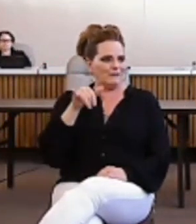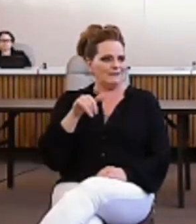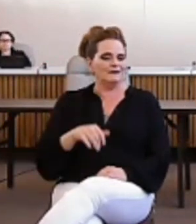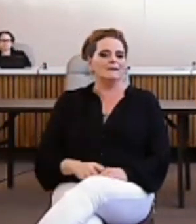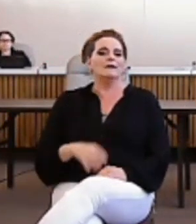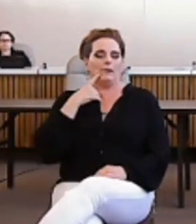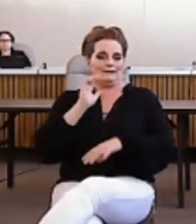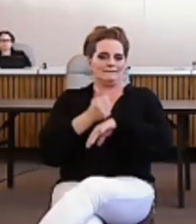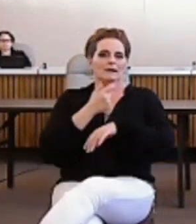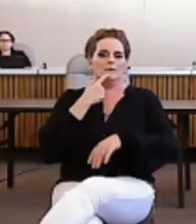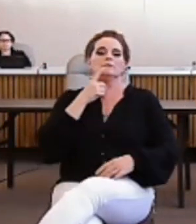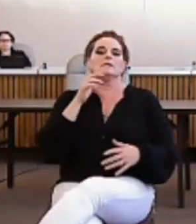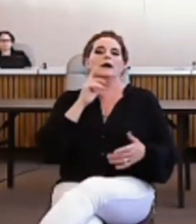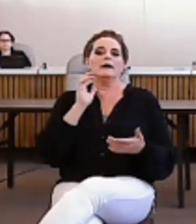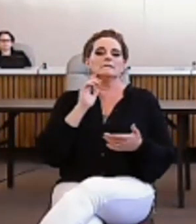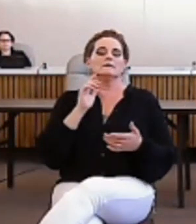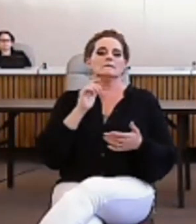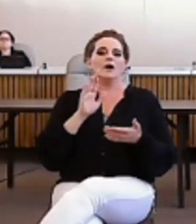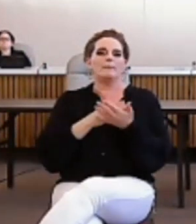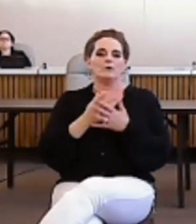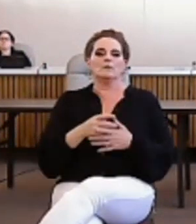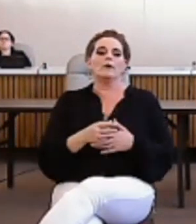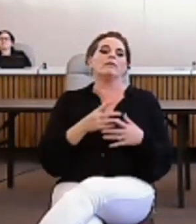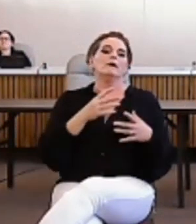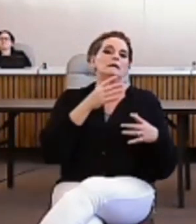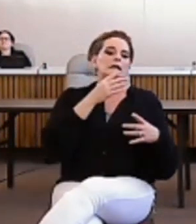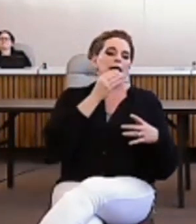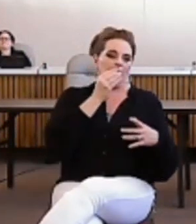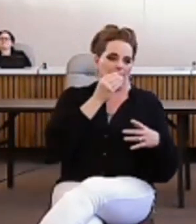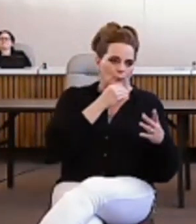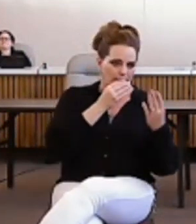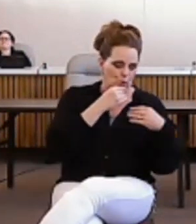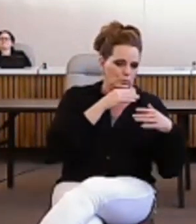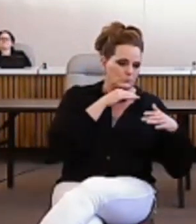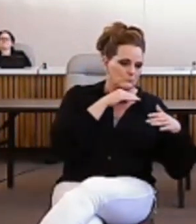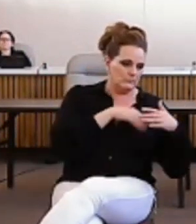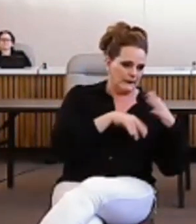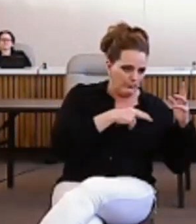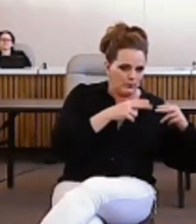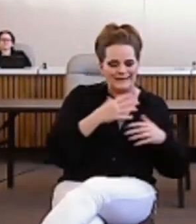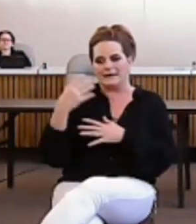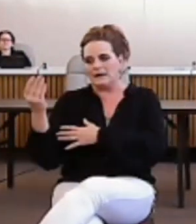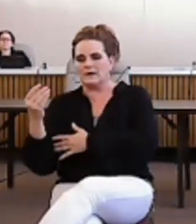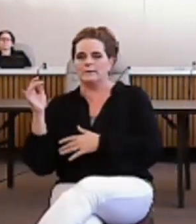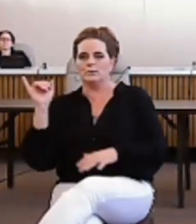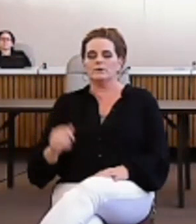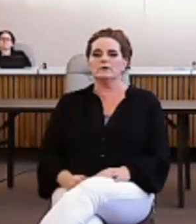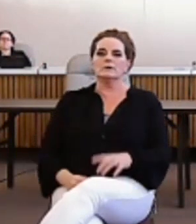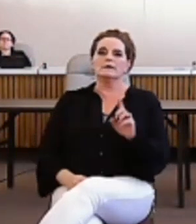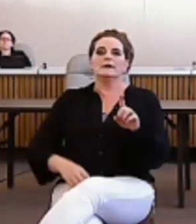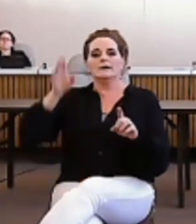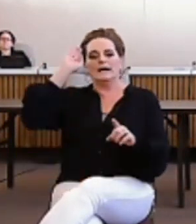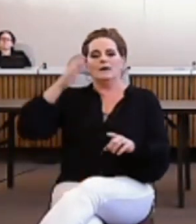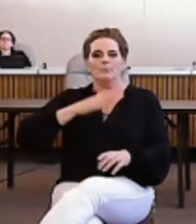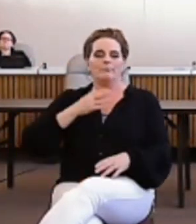a deli and bakery with dine-in and takeout meal service. Please introduce yourself and Good tell us afternoon. about your application. My name is